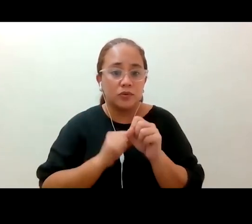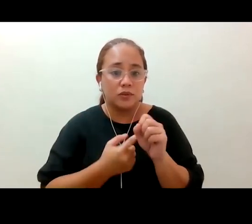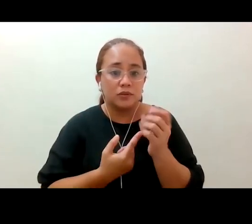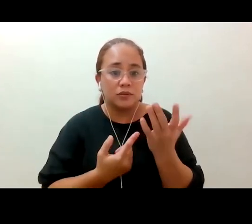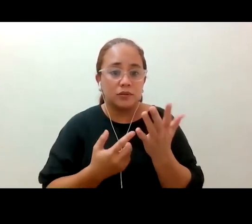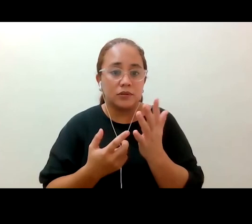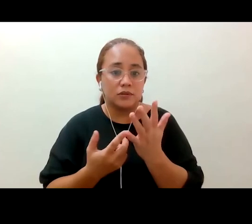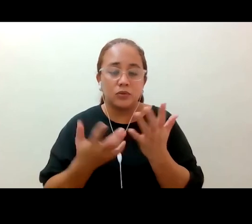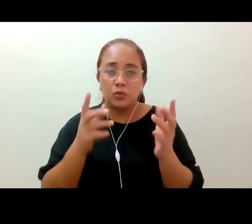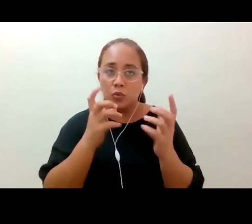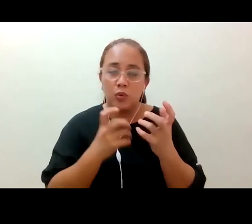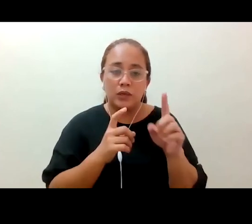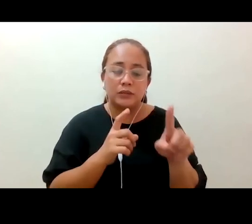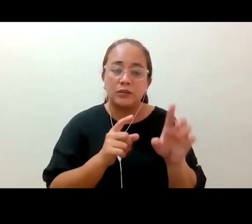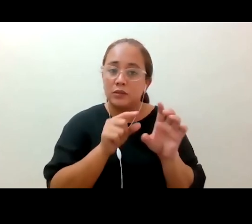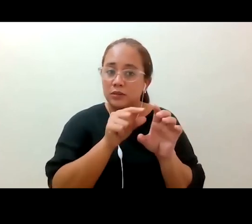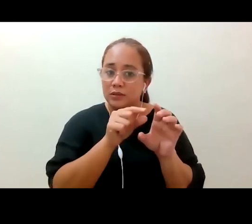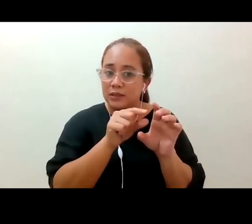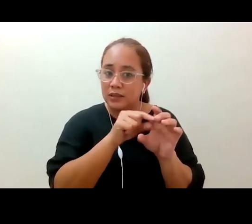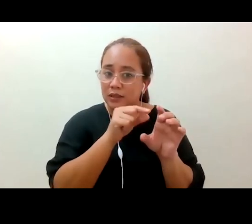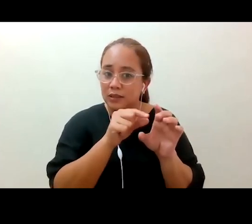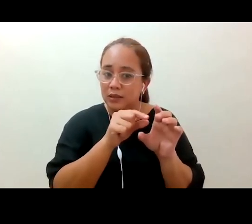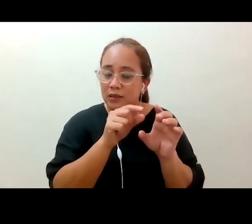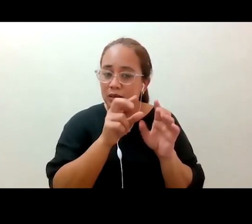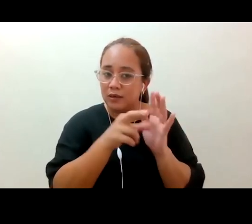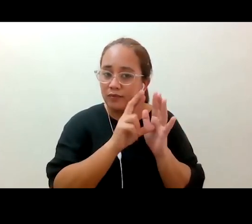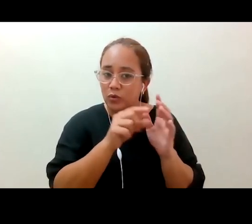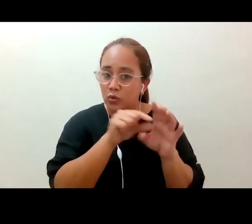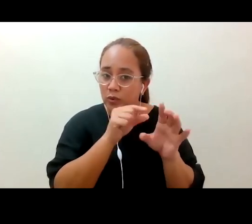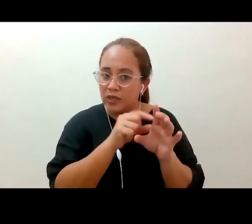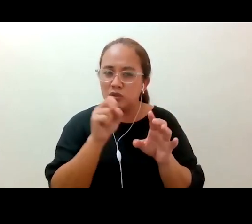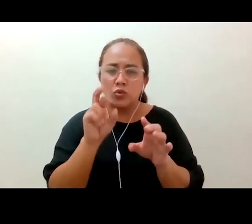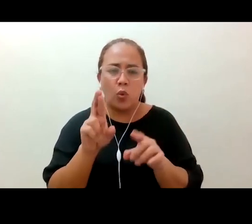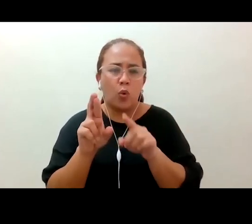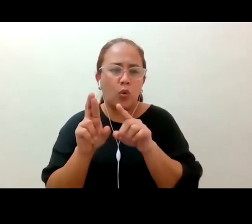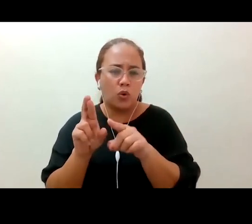Review for the test or work on the